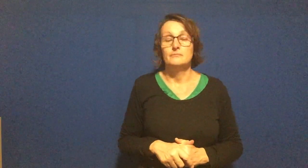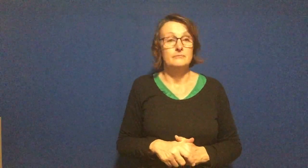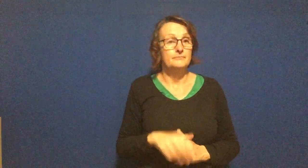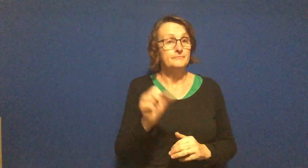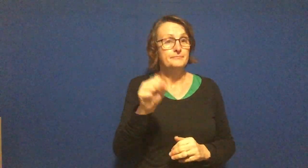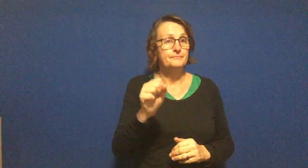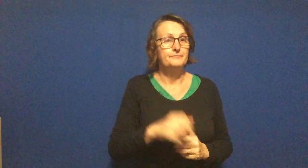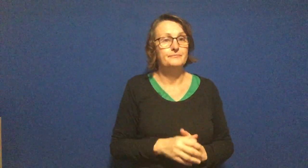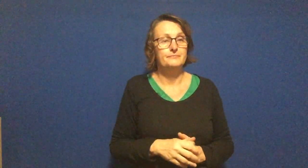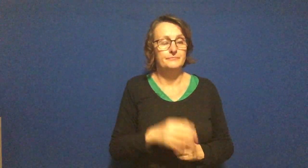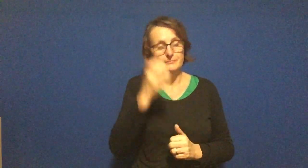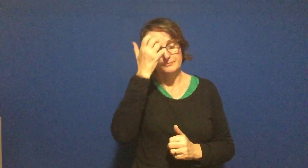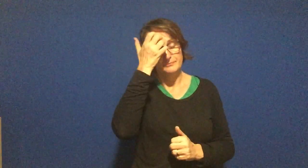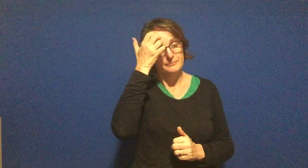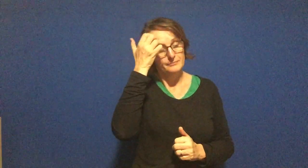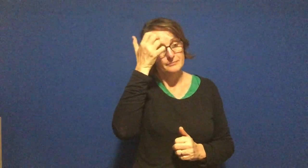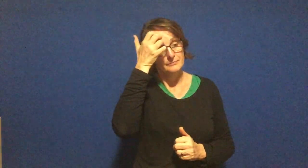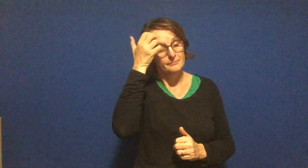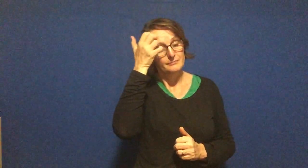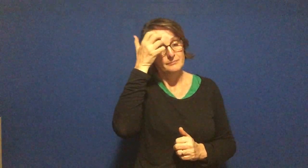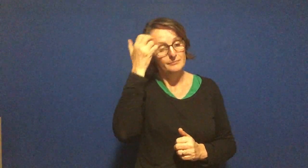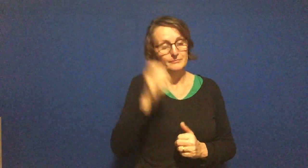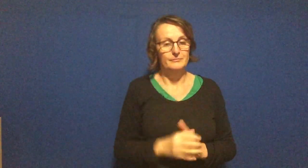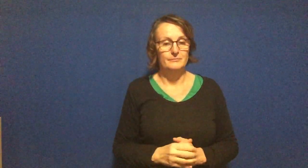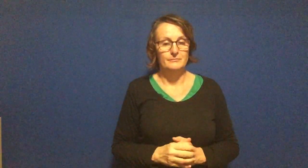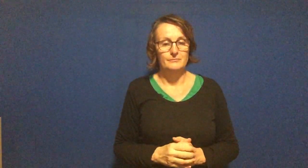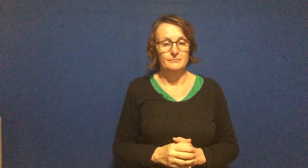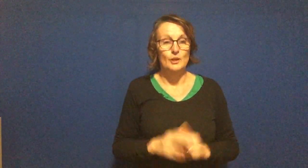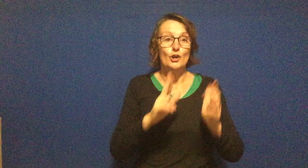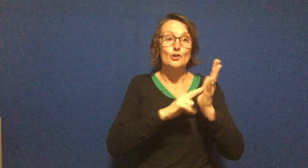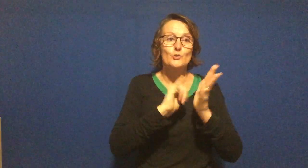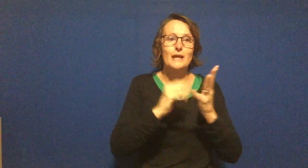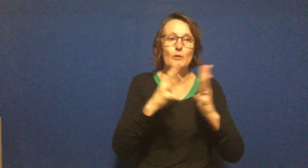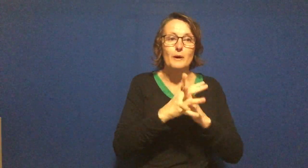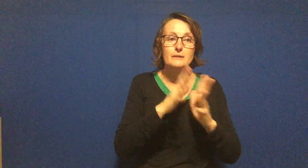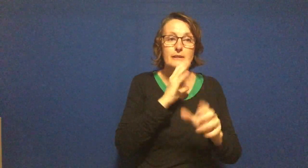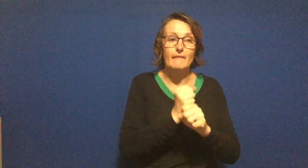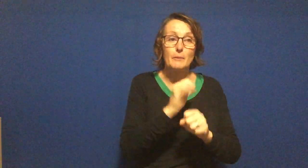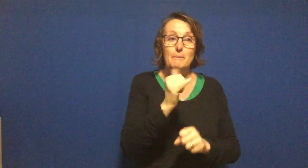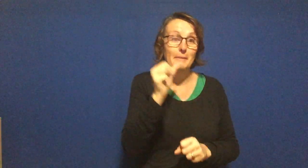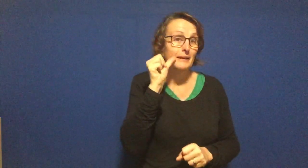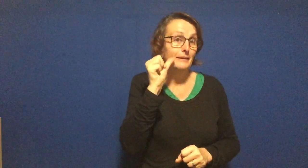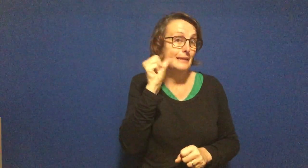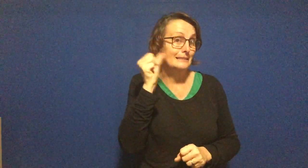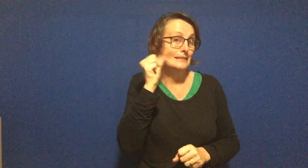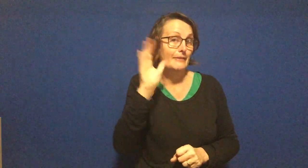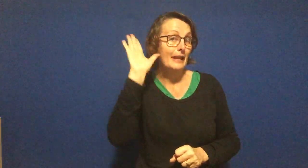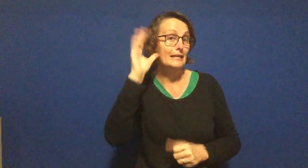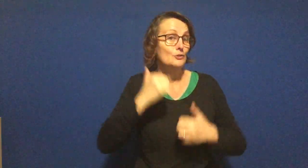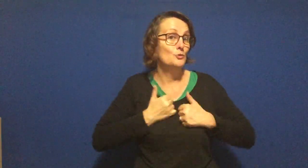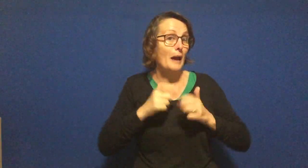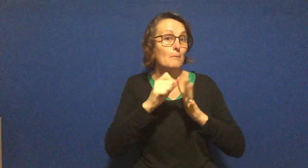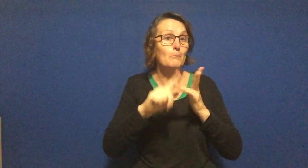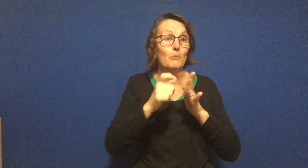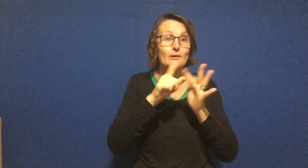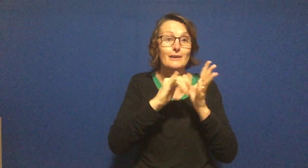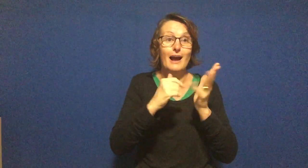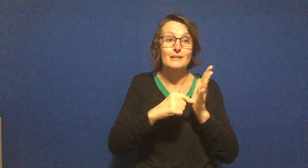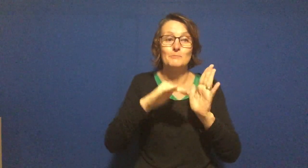just speaking of that, the New South Wales government must have been listening to Coronacast, because they are going to mandate that